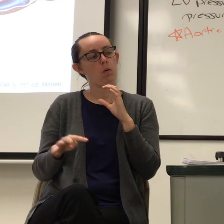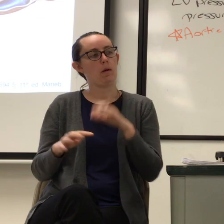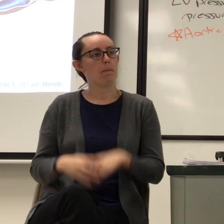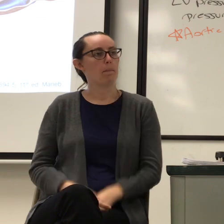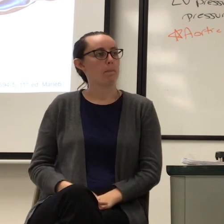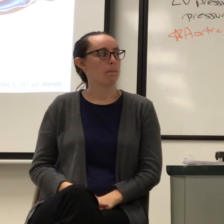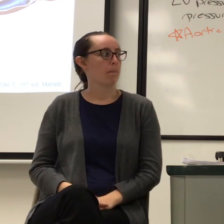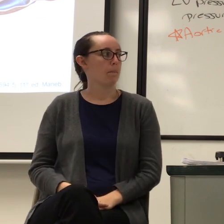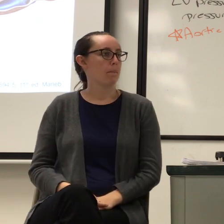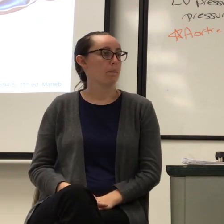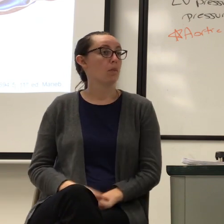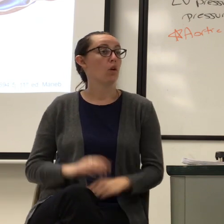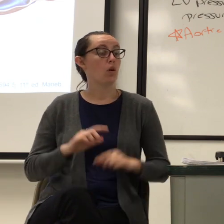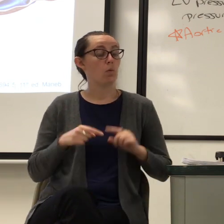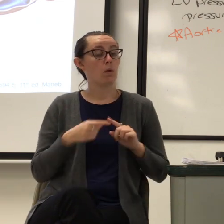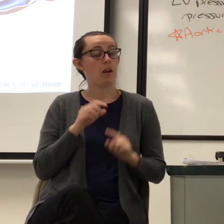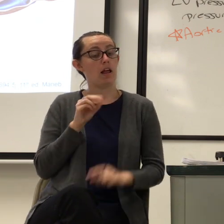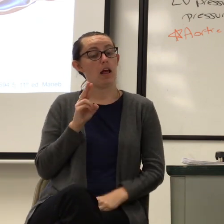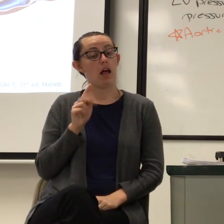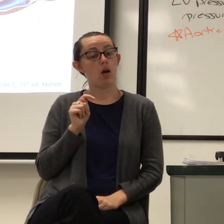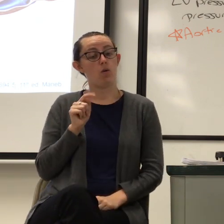At the end of outflow,